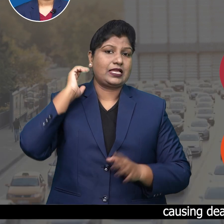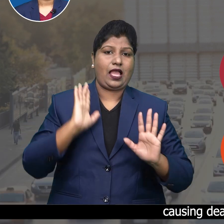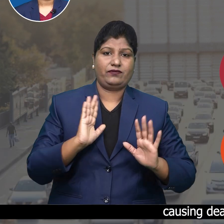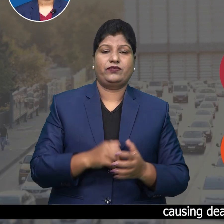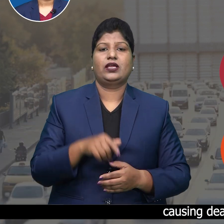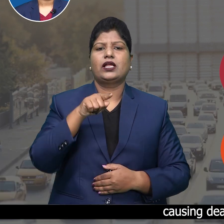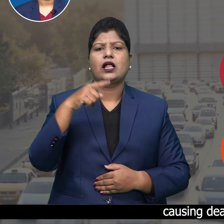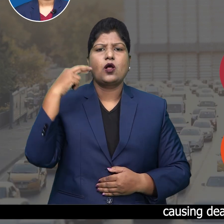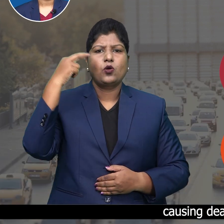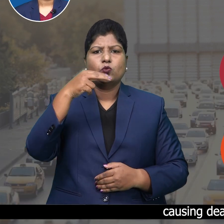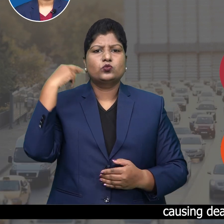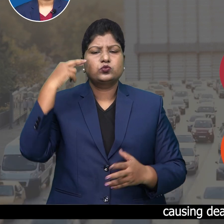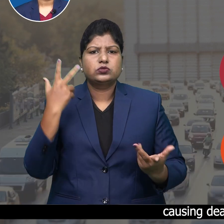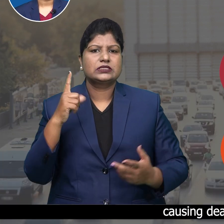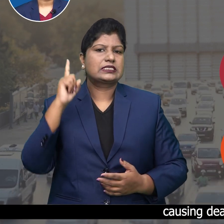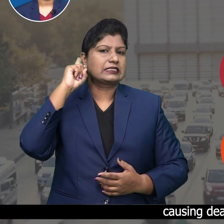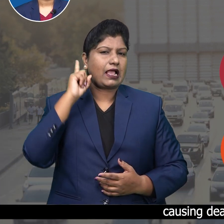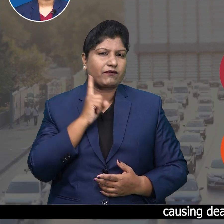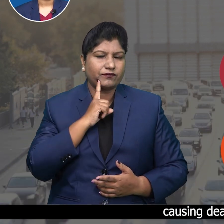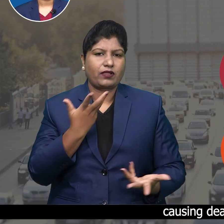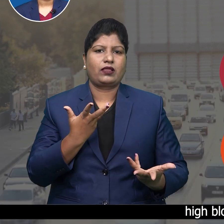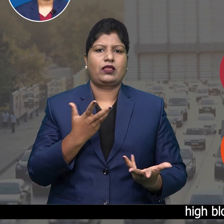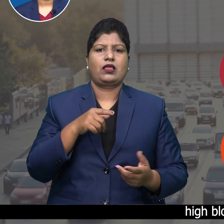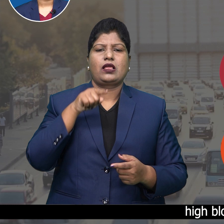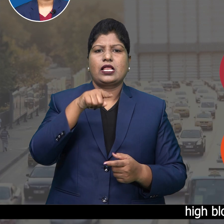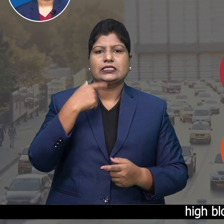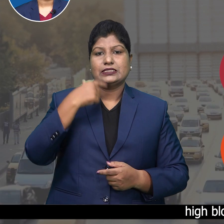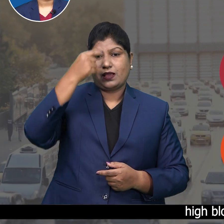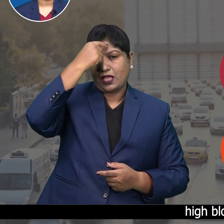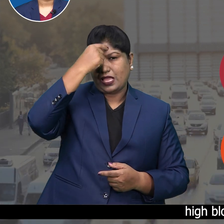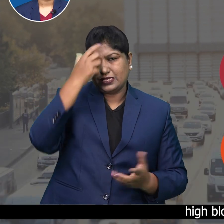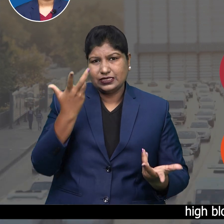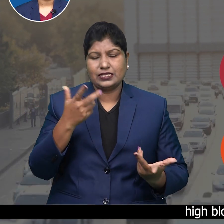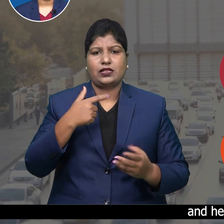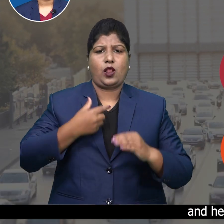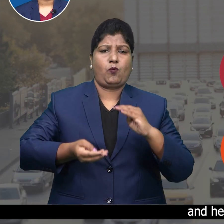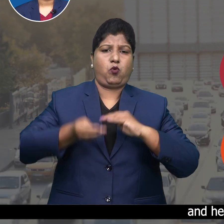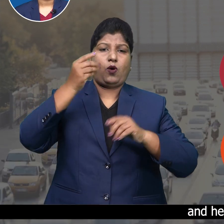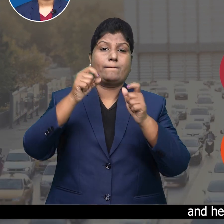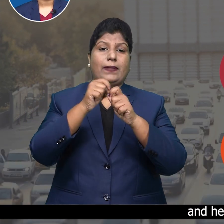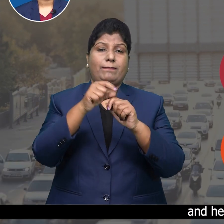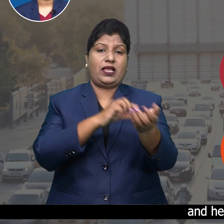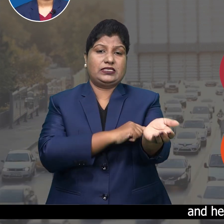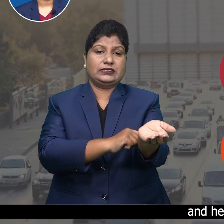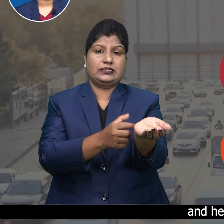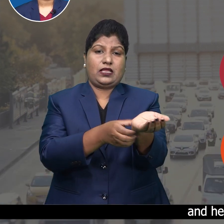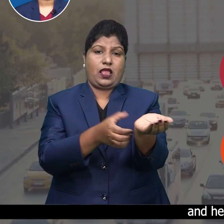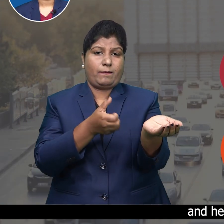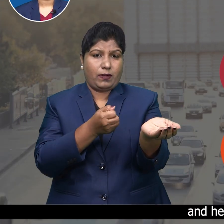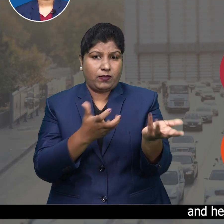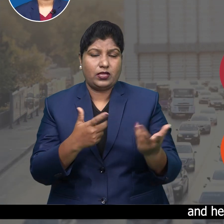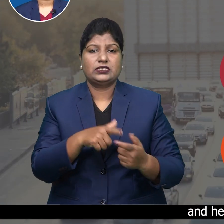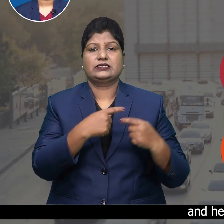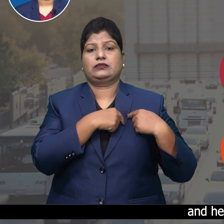causing deafness, headache, high blood pressure, and heart